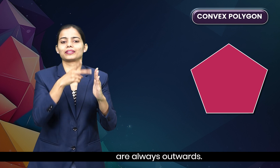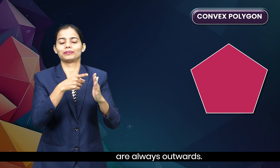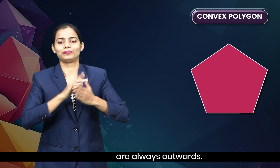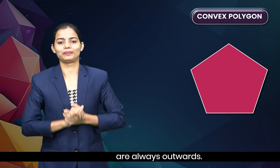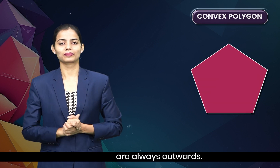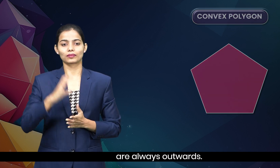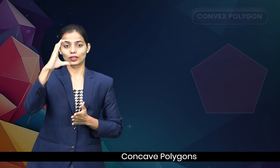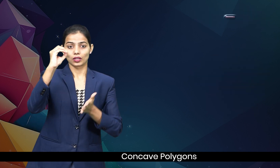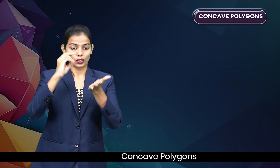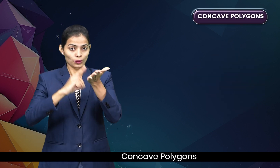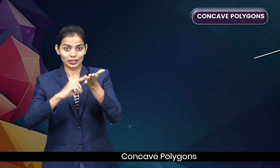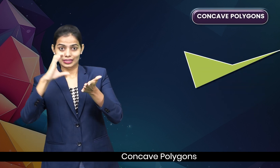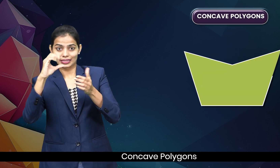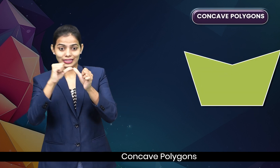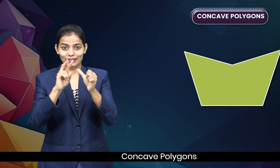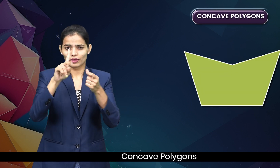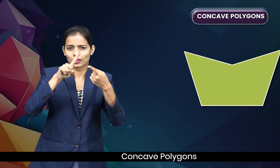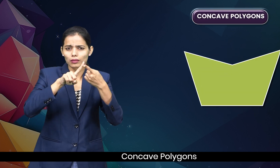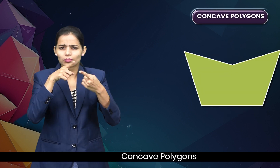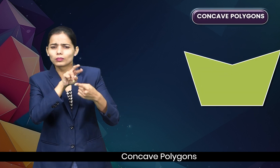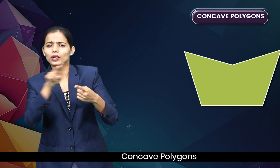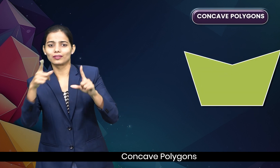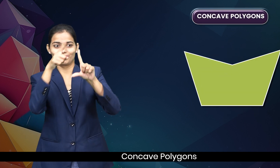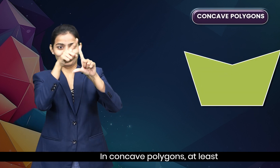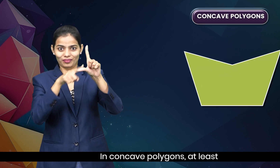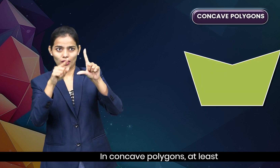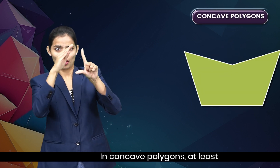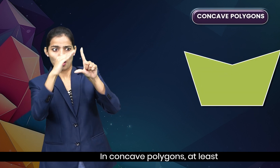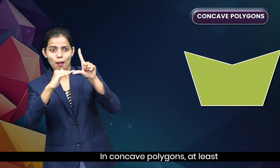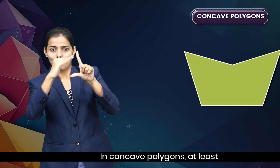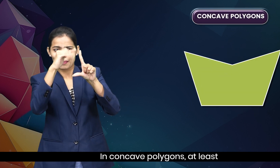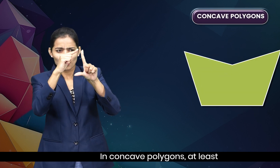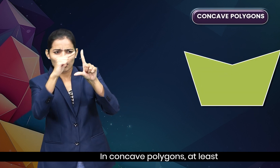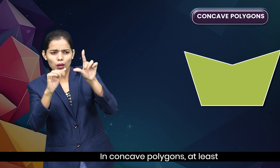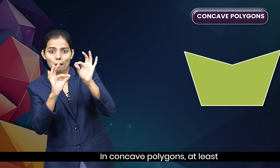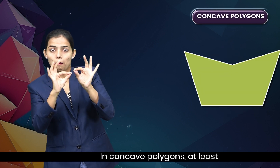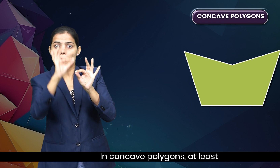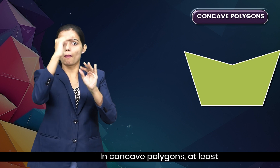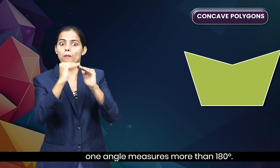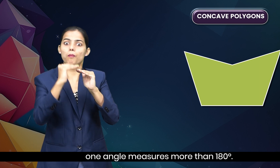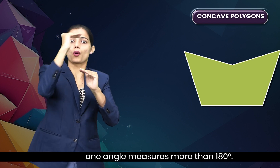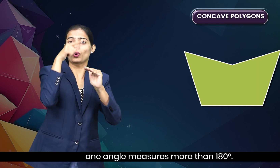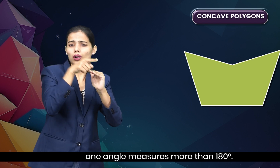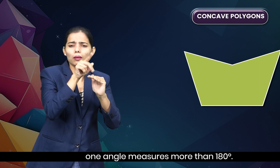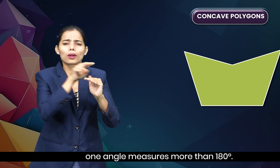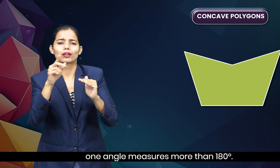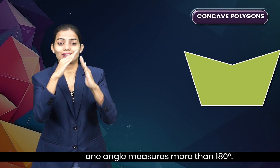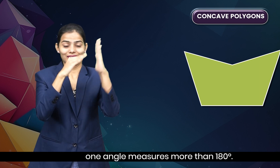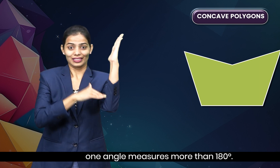Concave polygons. In concave polygons, at least one angle measures more